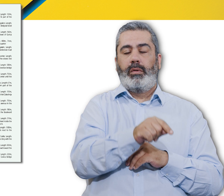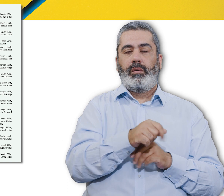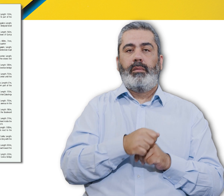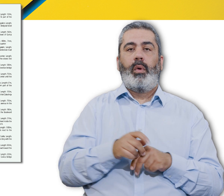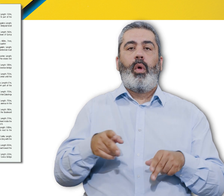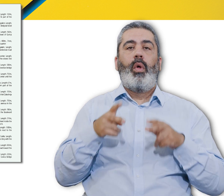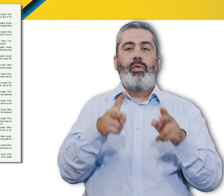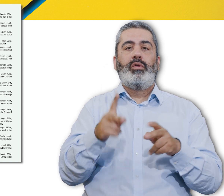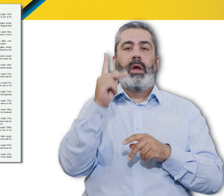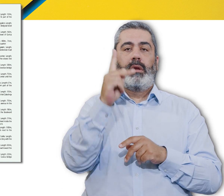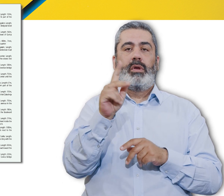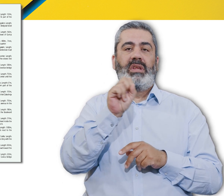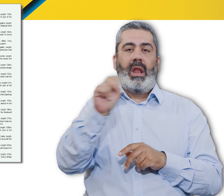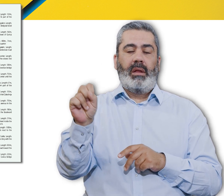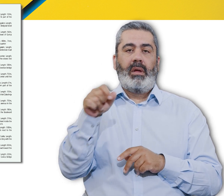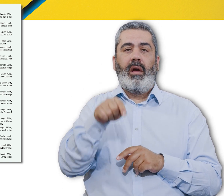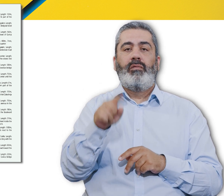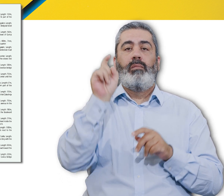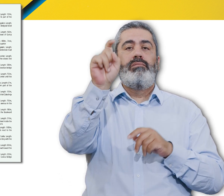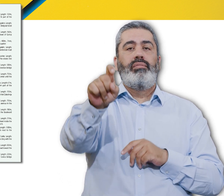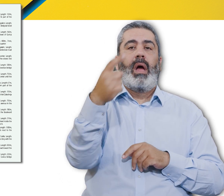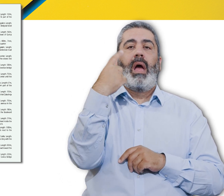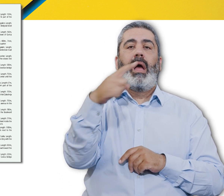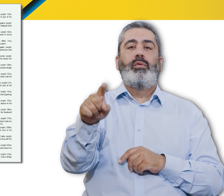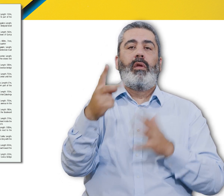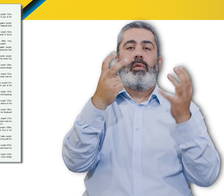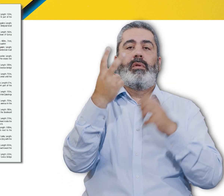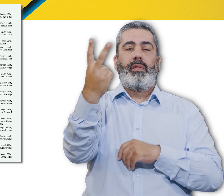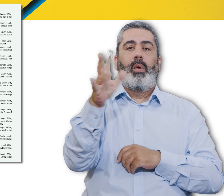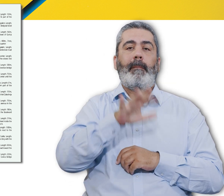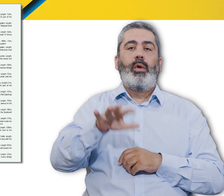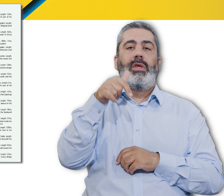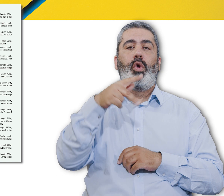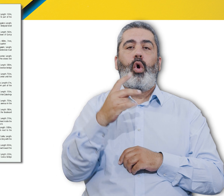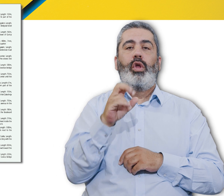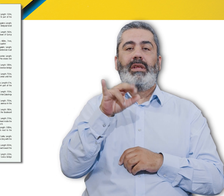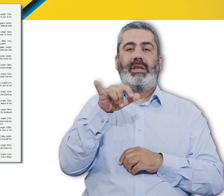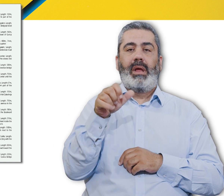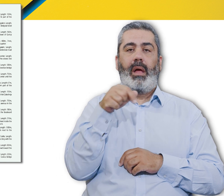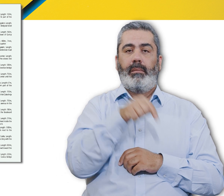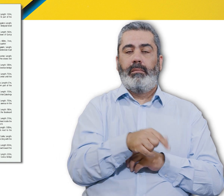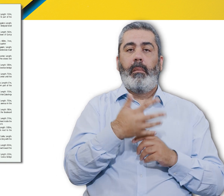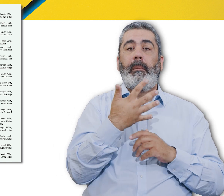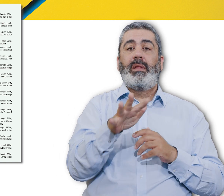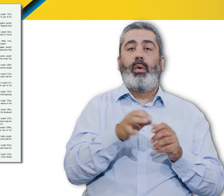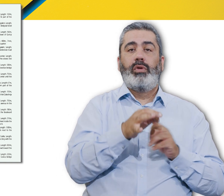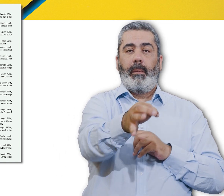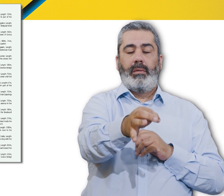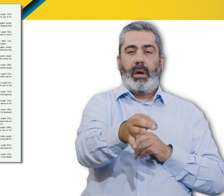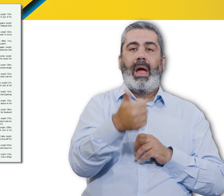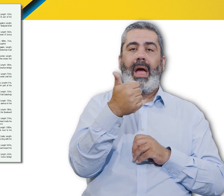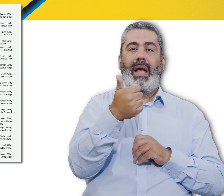elevation, 3 m. The main road to Gorica River's side. Christina Marina Street number